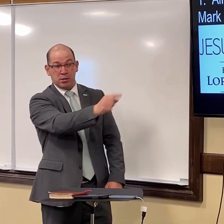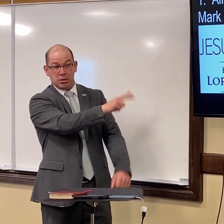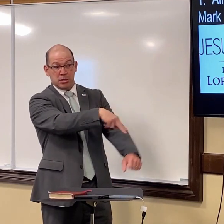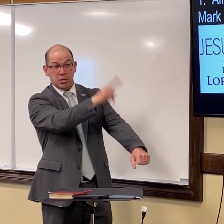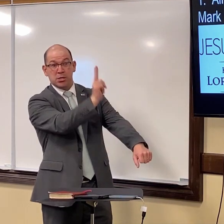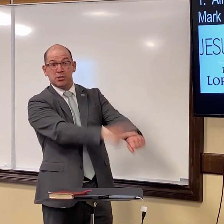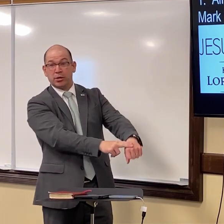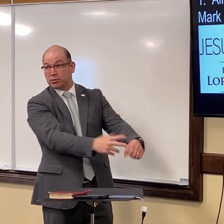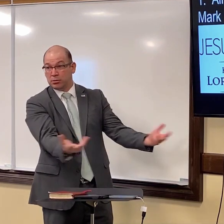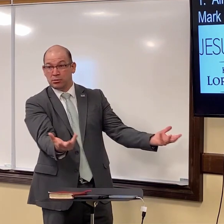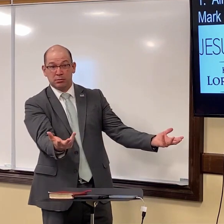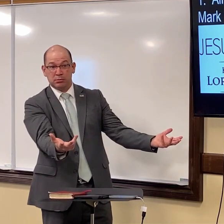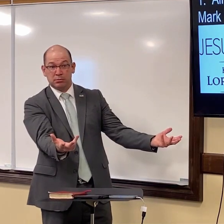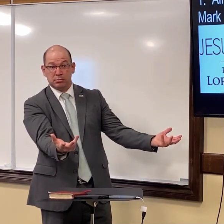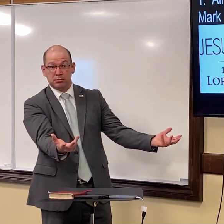Jesus can command,